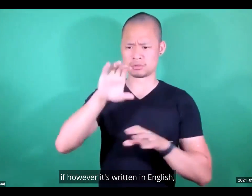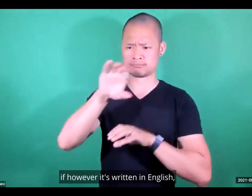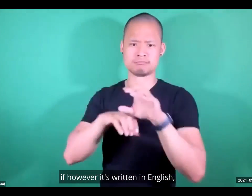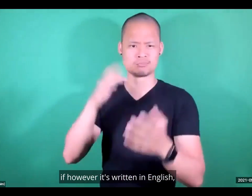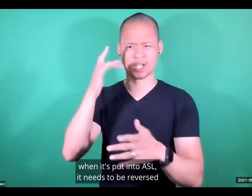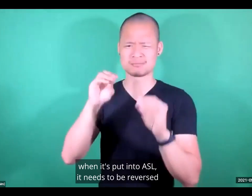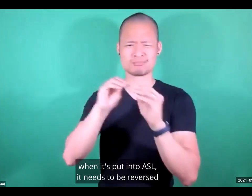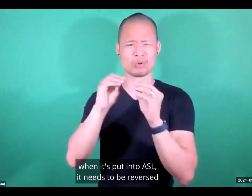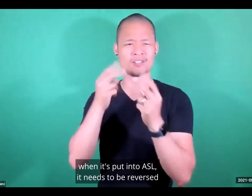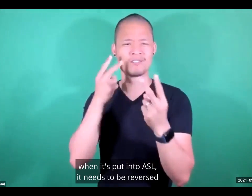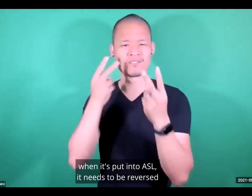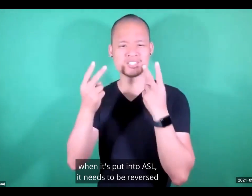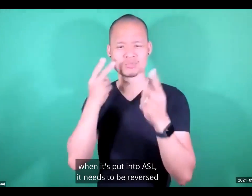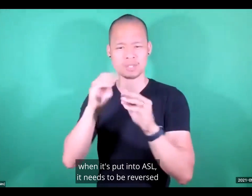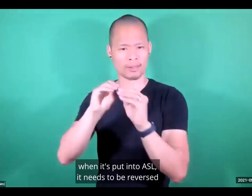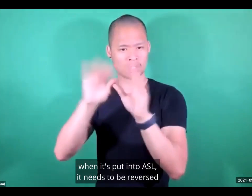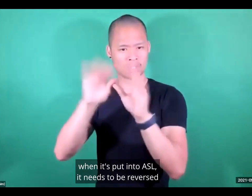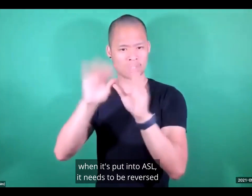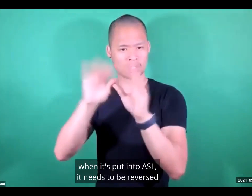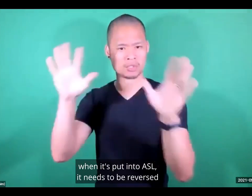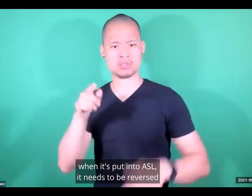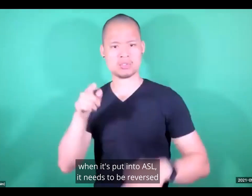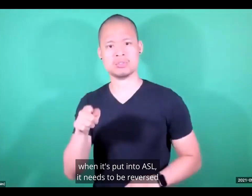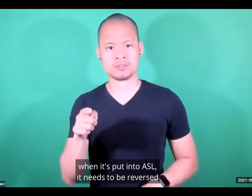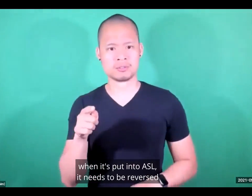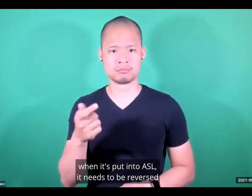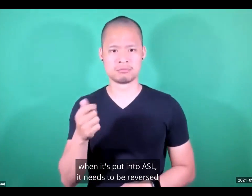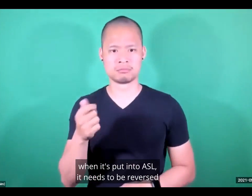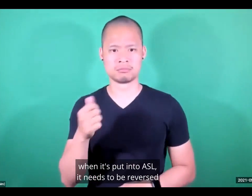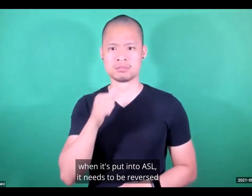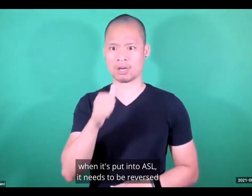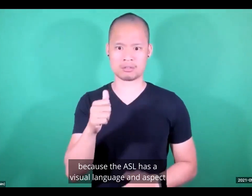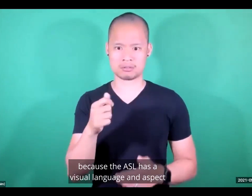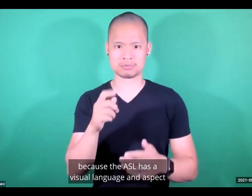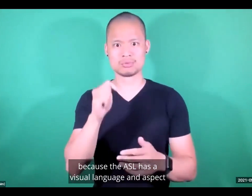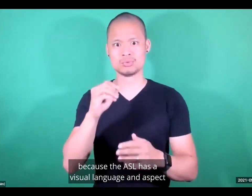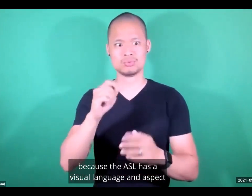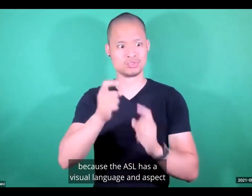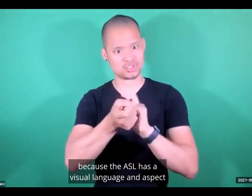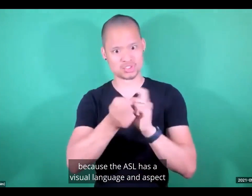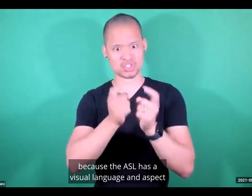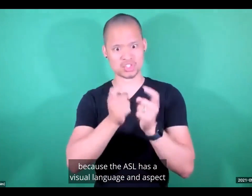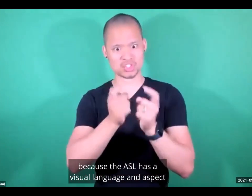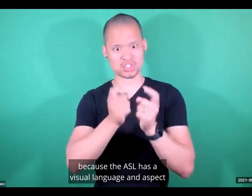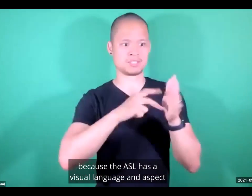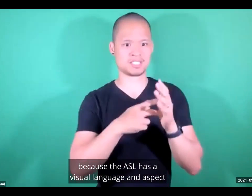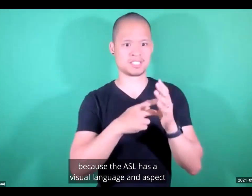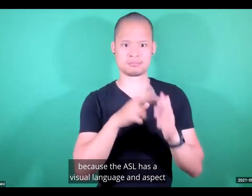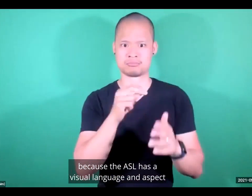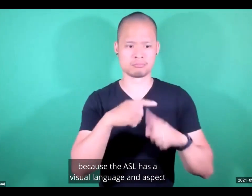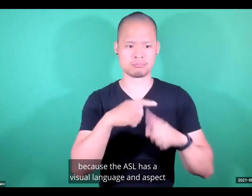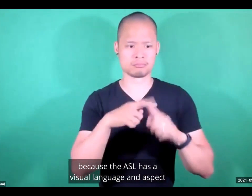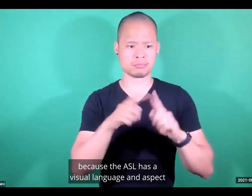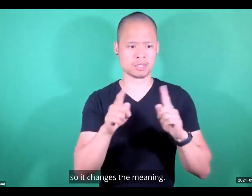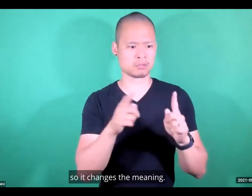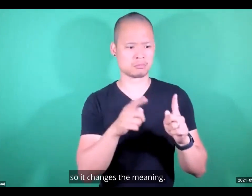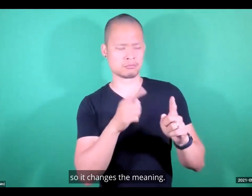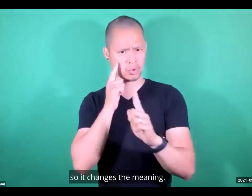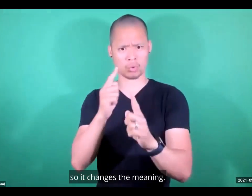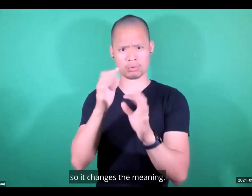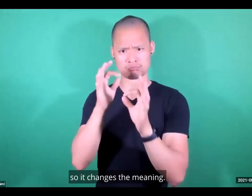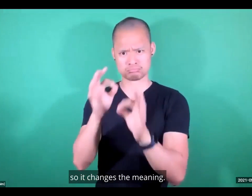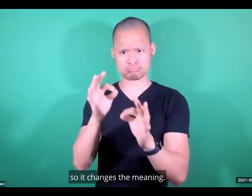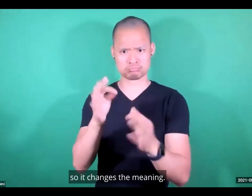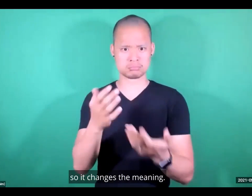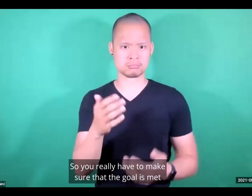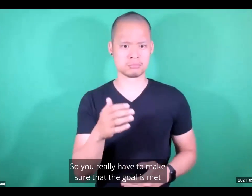in English, when it's put into ASL, it needs to be reversed because the ASL has a visual language and an aspect, so it